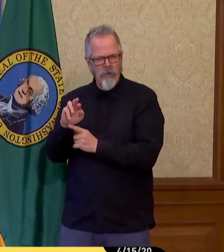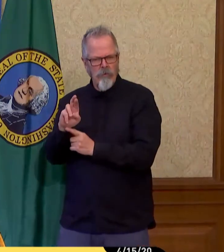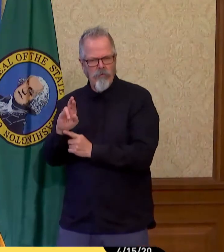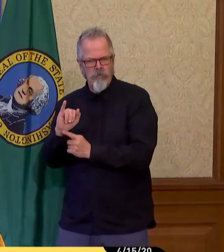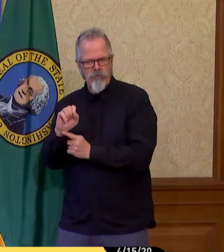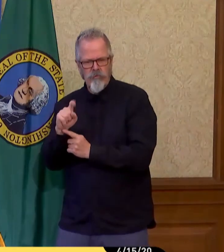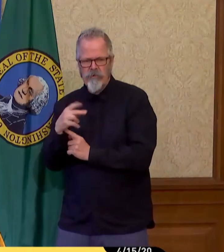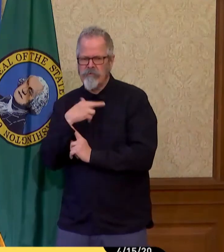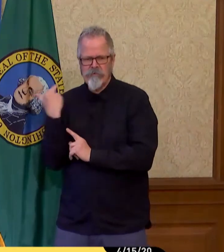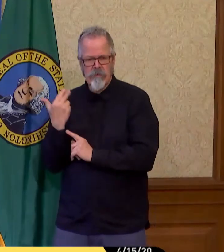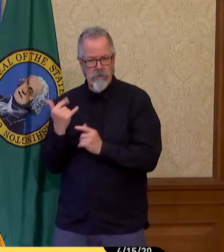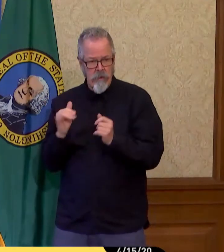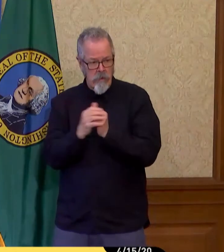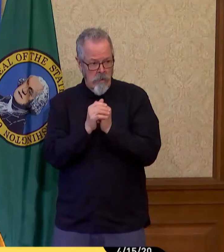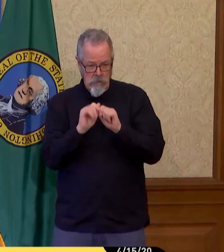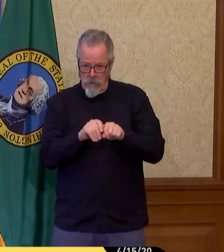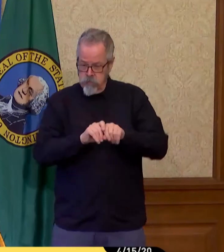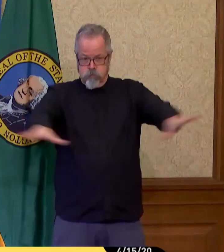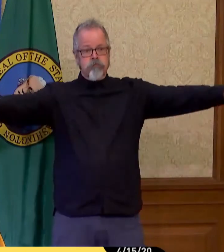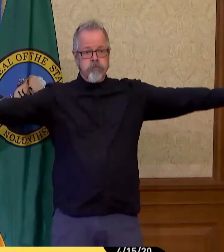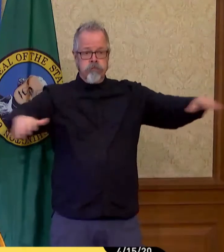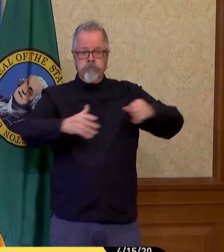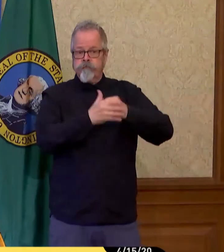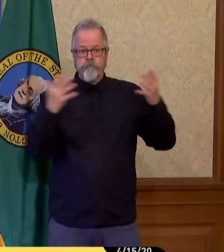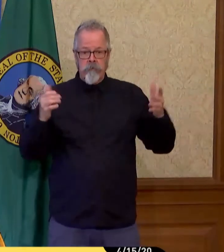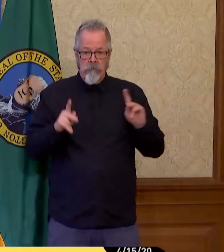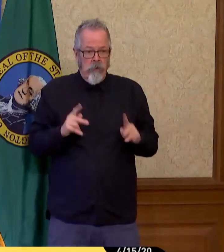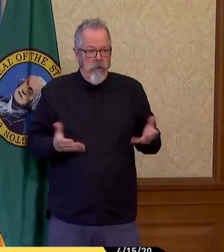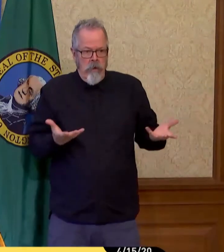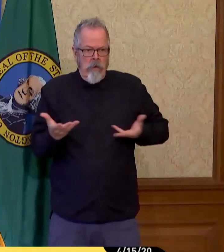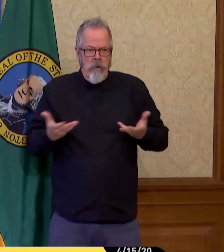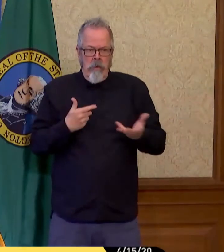organizational structure of this effort.